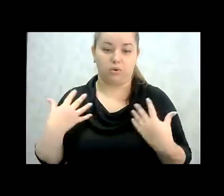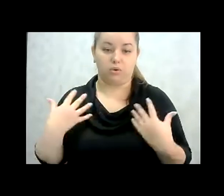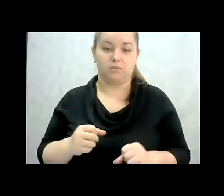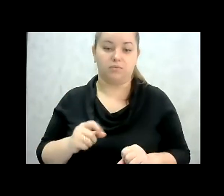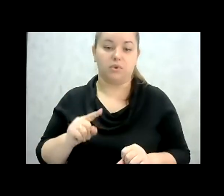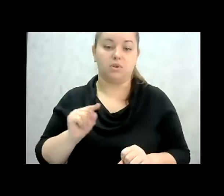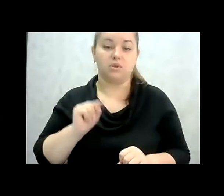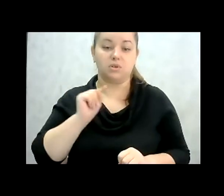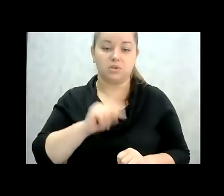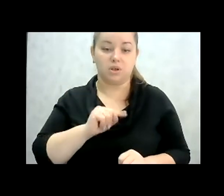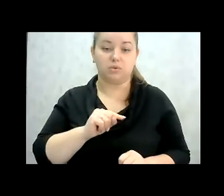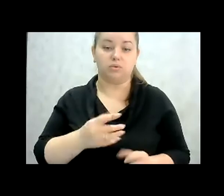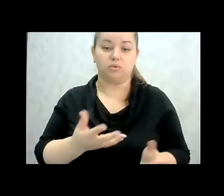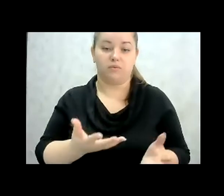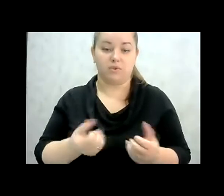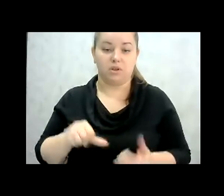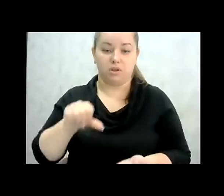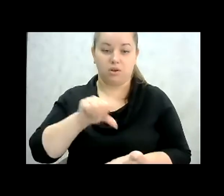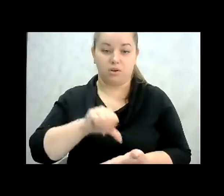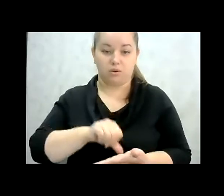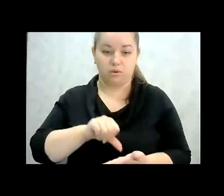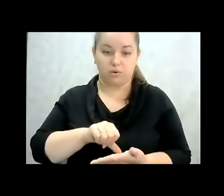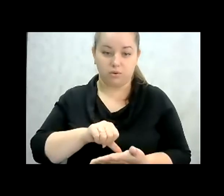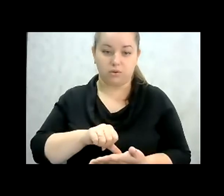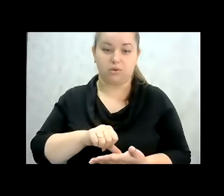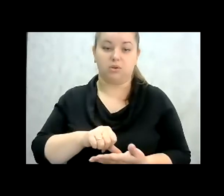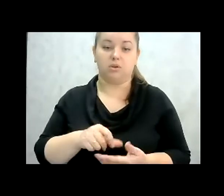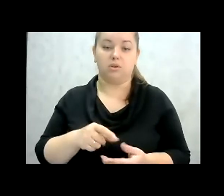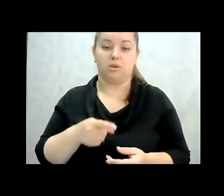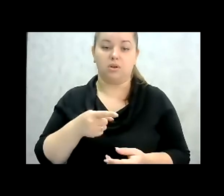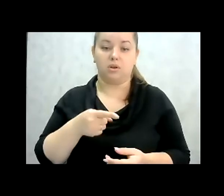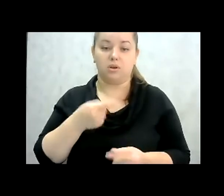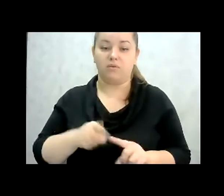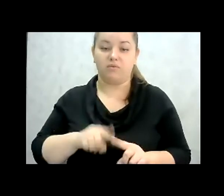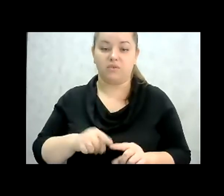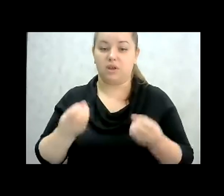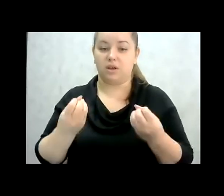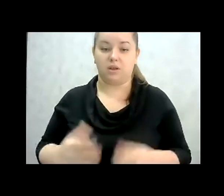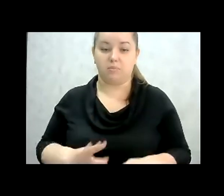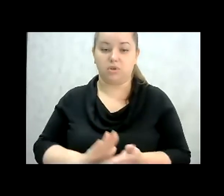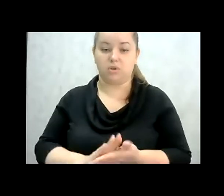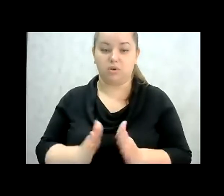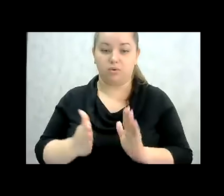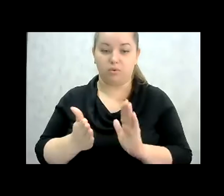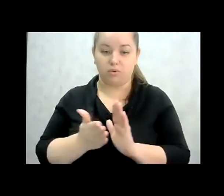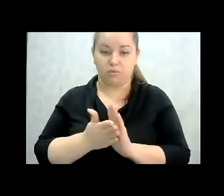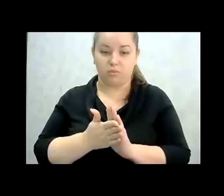And we are very grateful to them for their